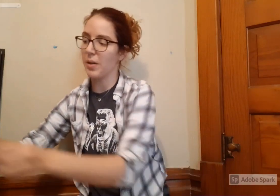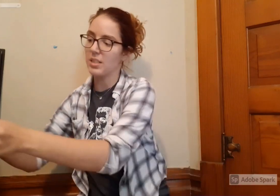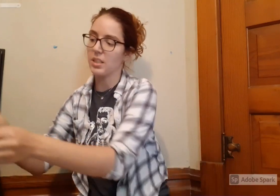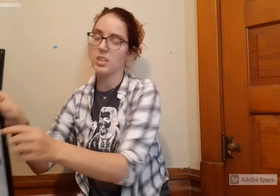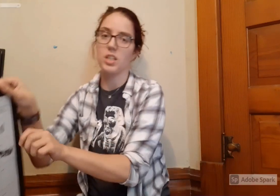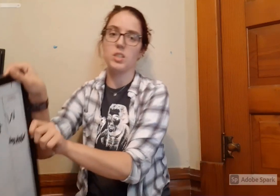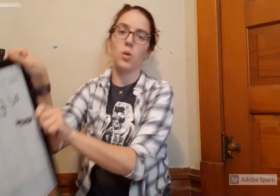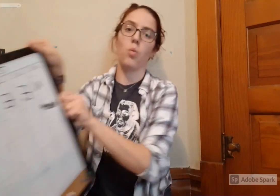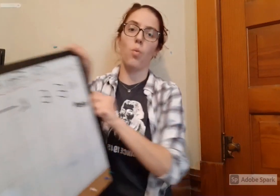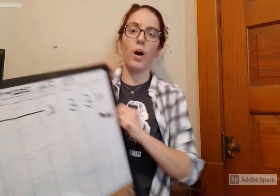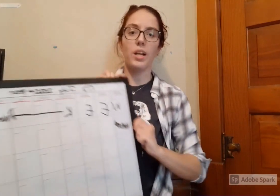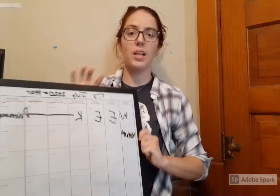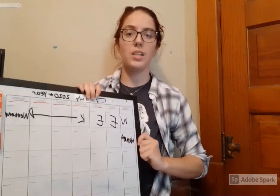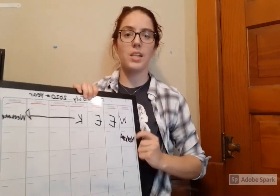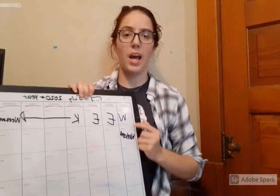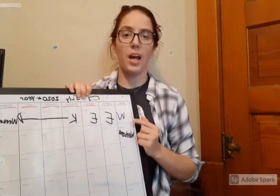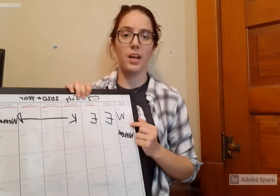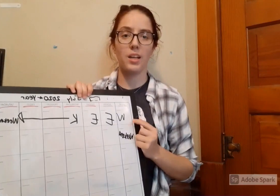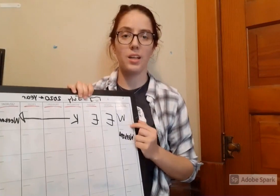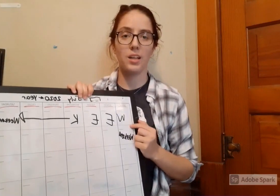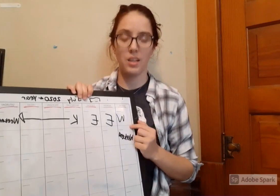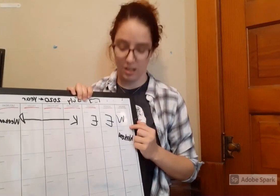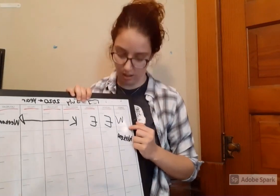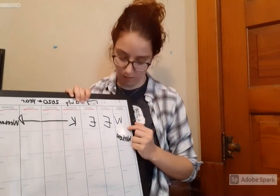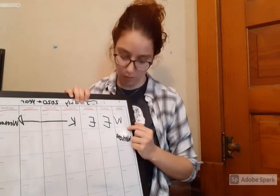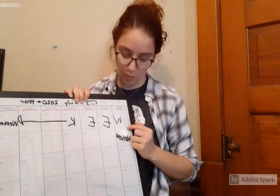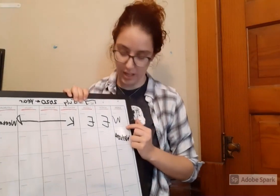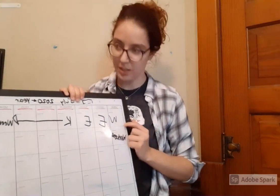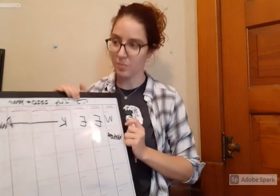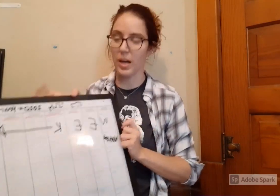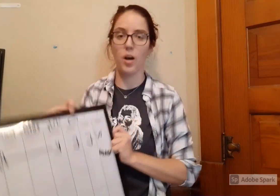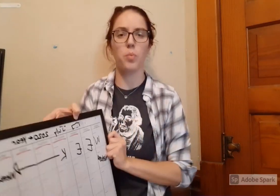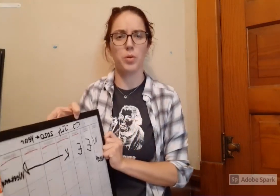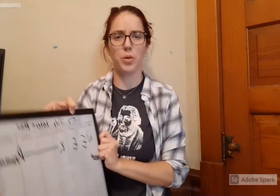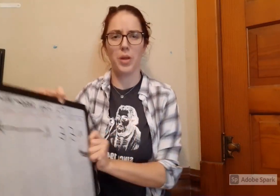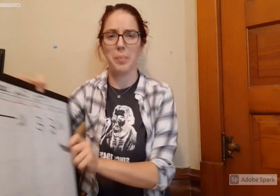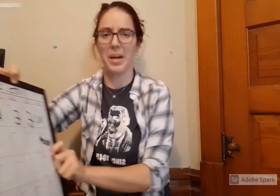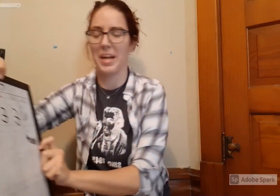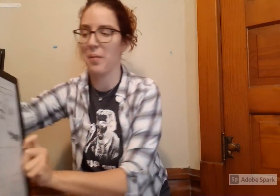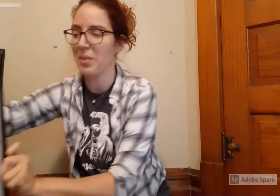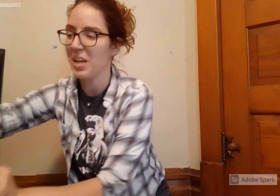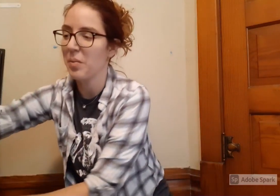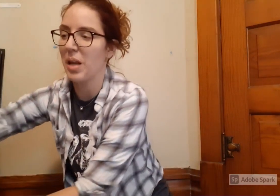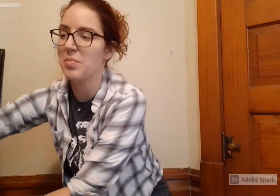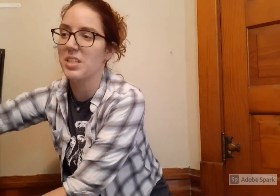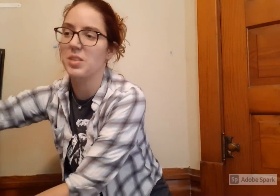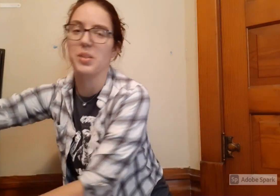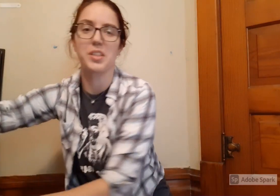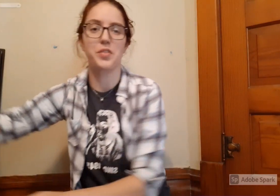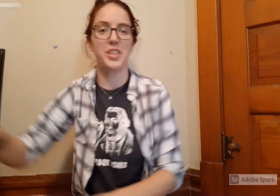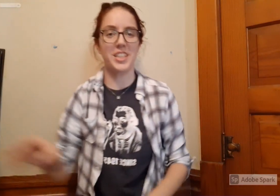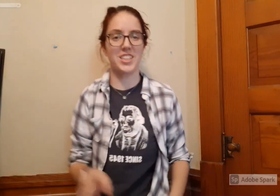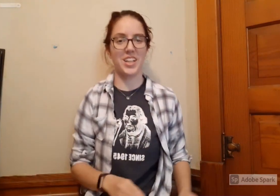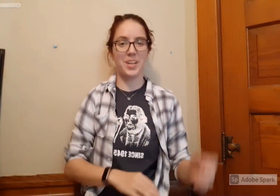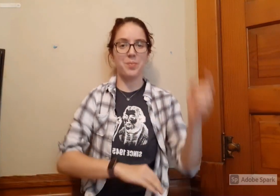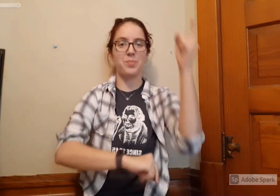basically just one day of the week. I hope you know that by now, but I'm just doing this for teaching.